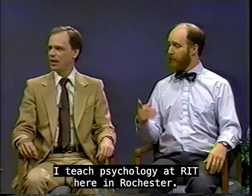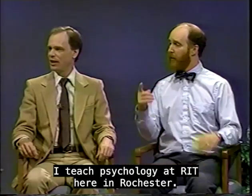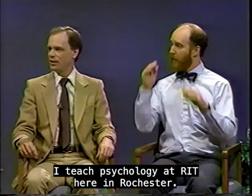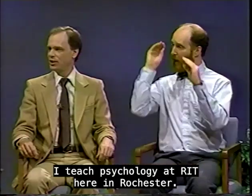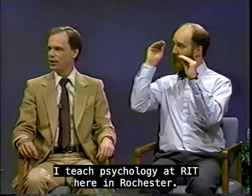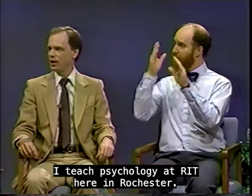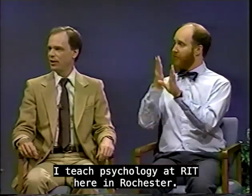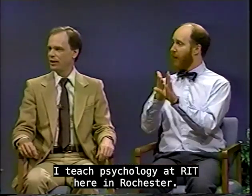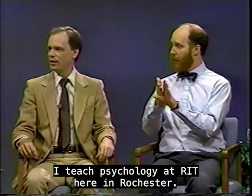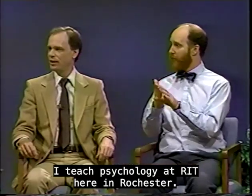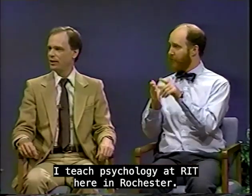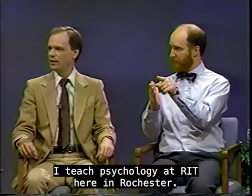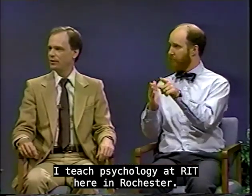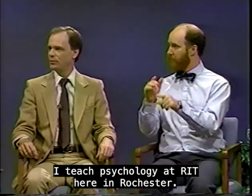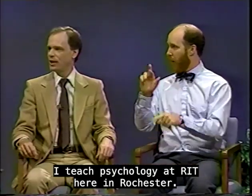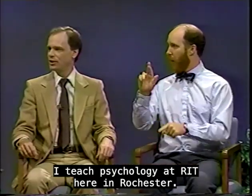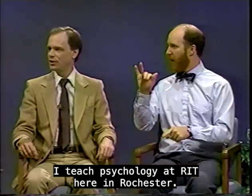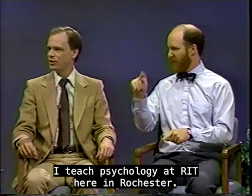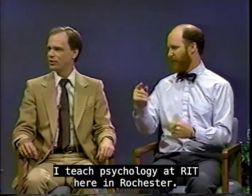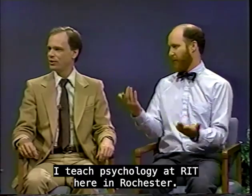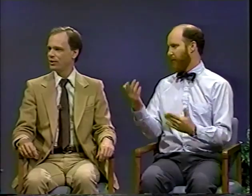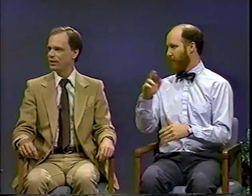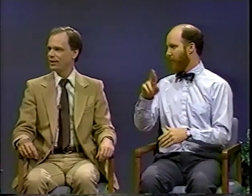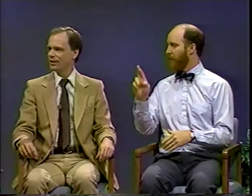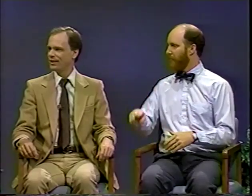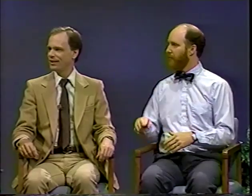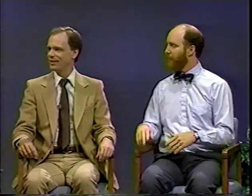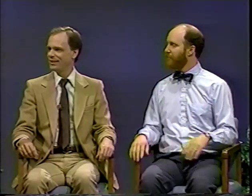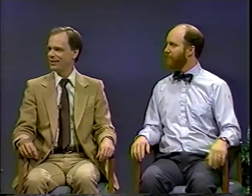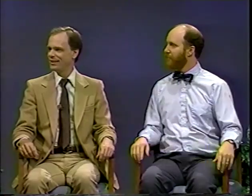teach psychology at RIT here in Rochester.